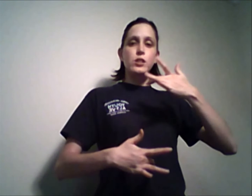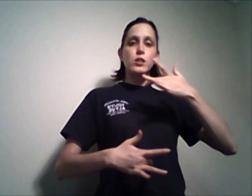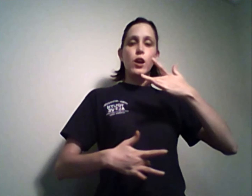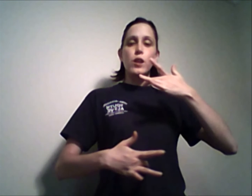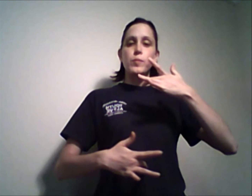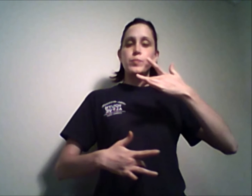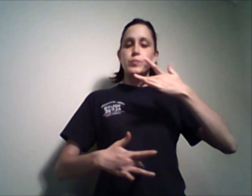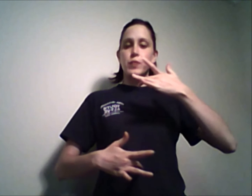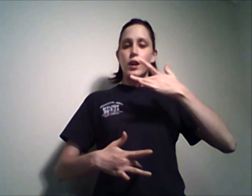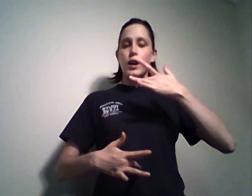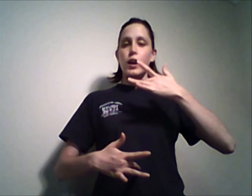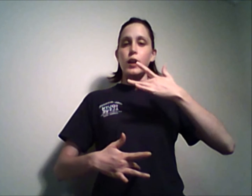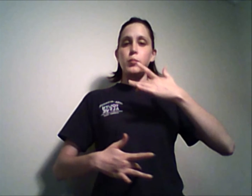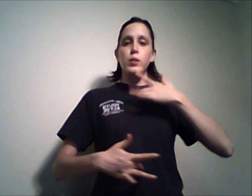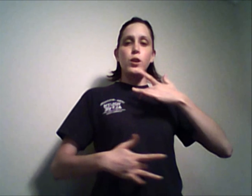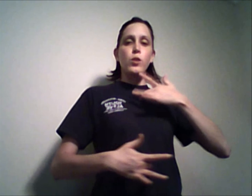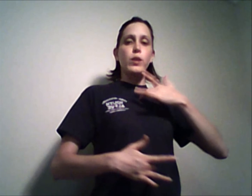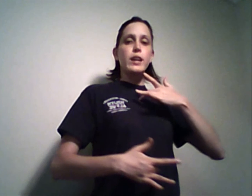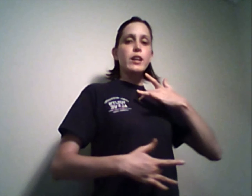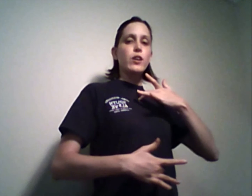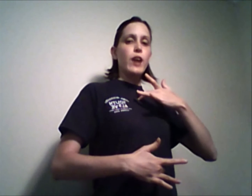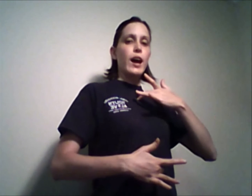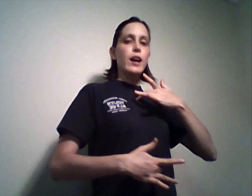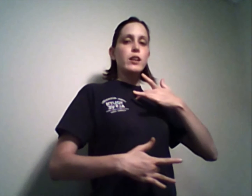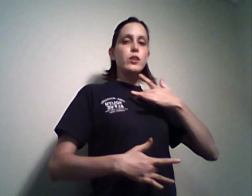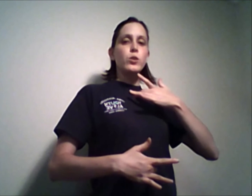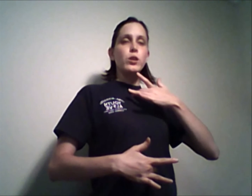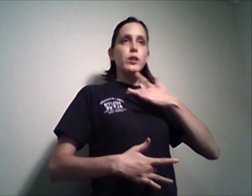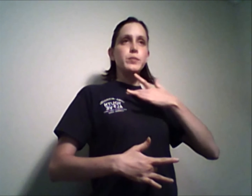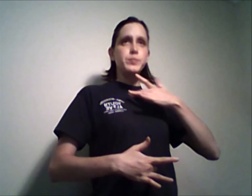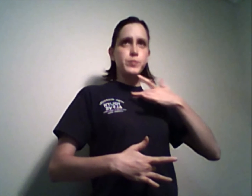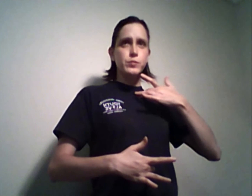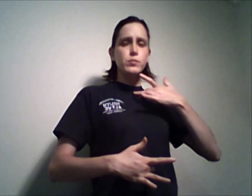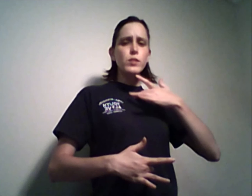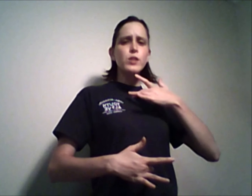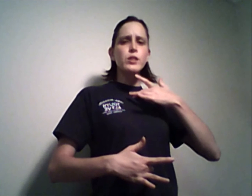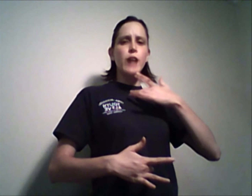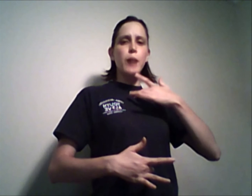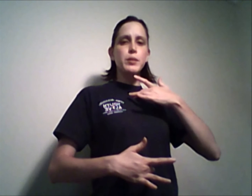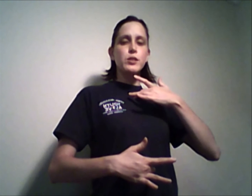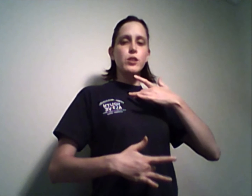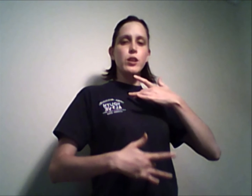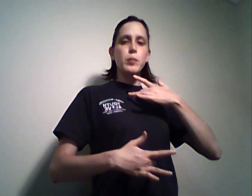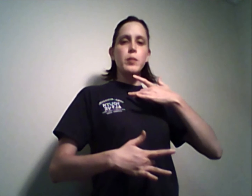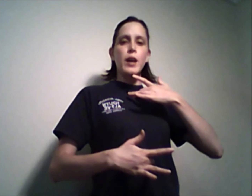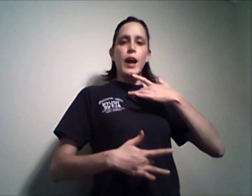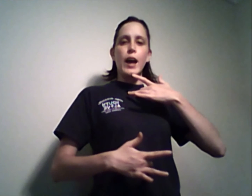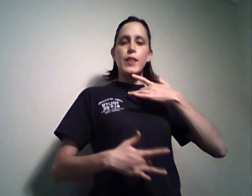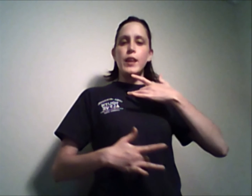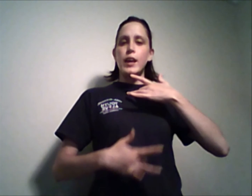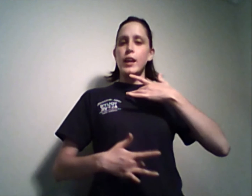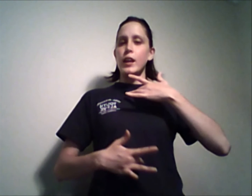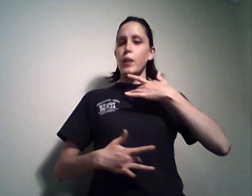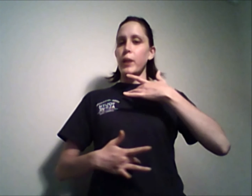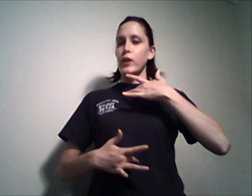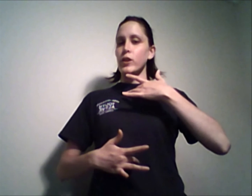start right here at your top of the sternum, and then about